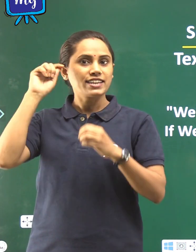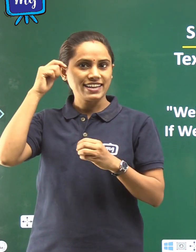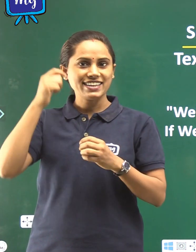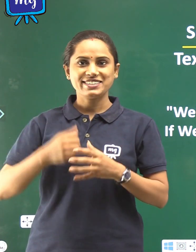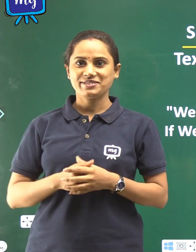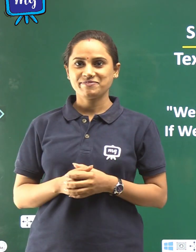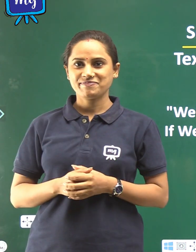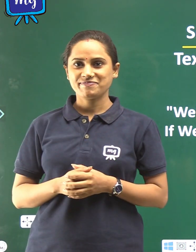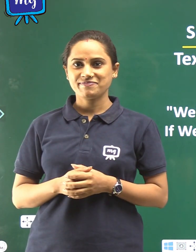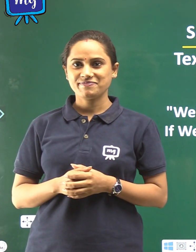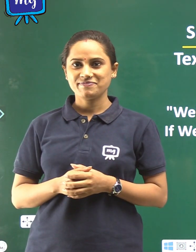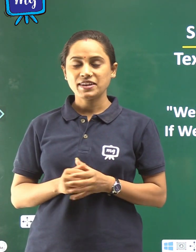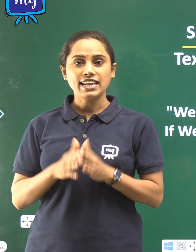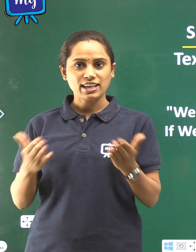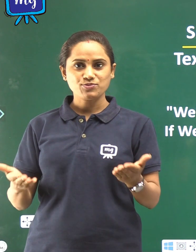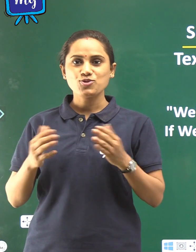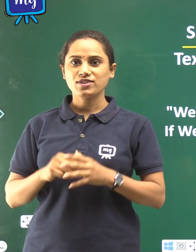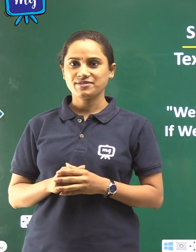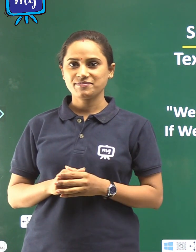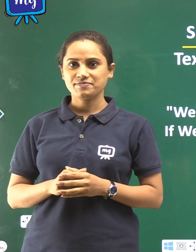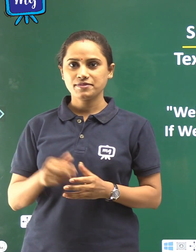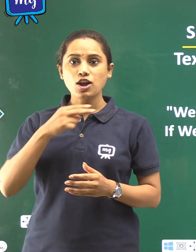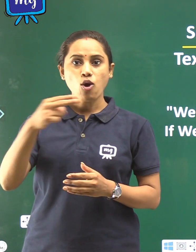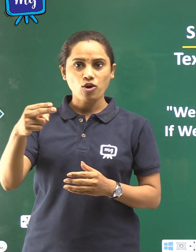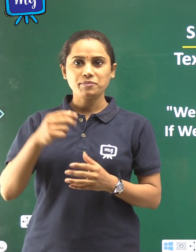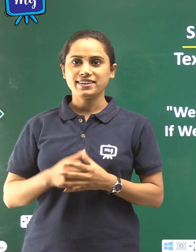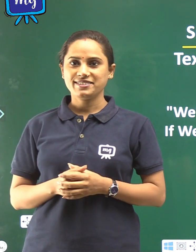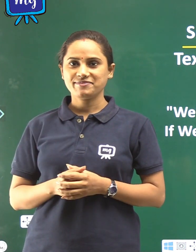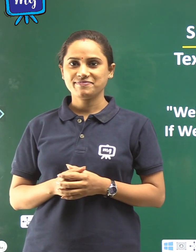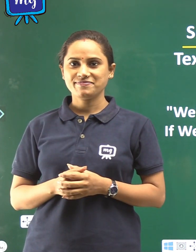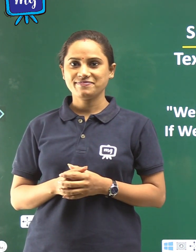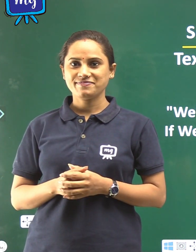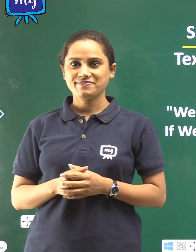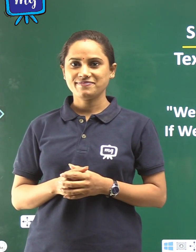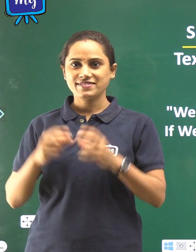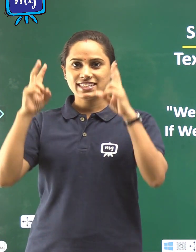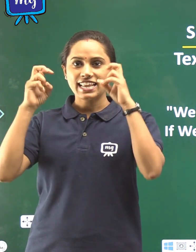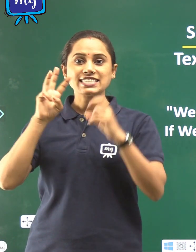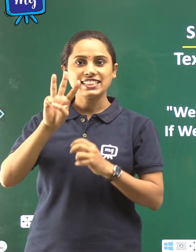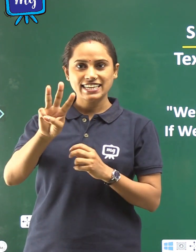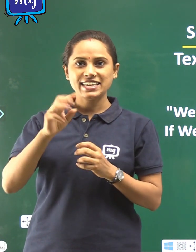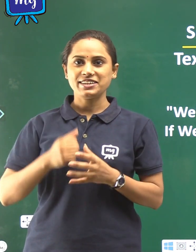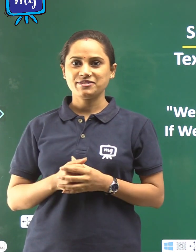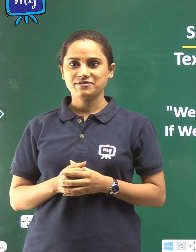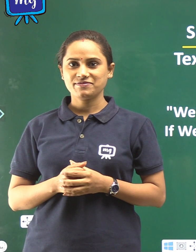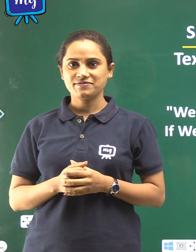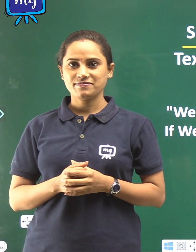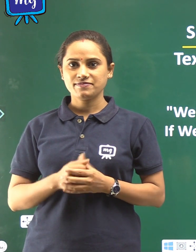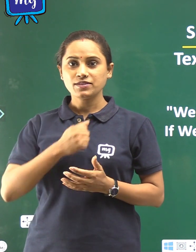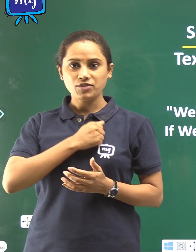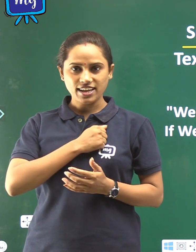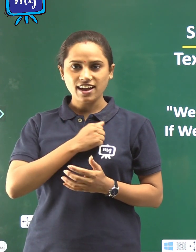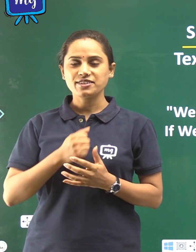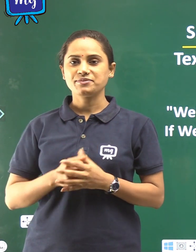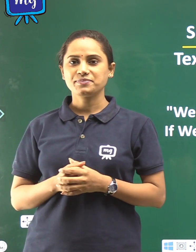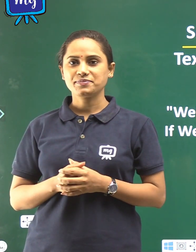English, Textbook, Hornbill, Lesson 3. We